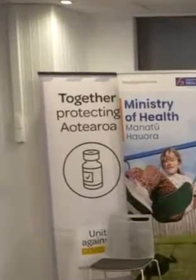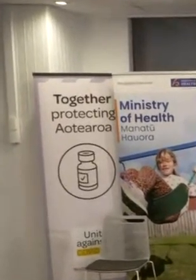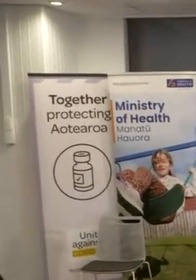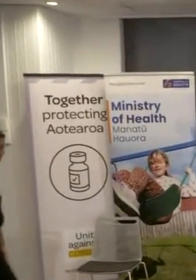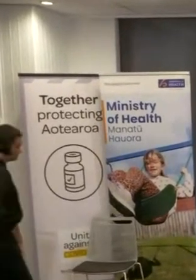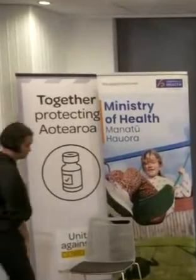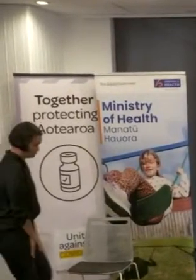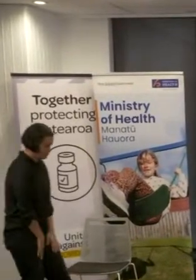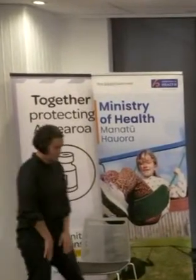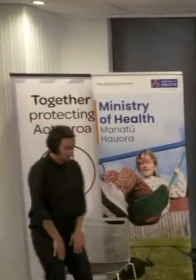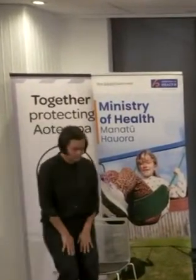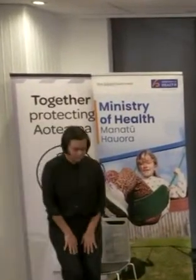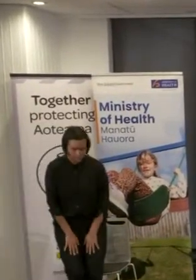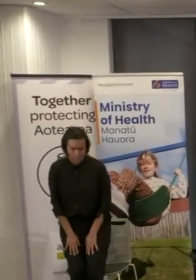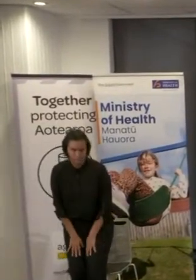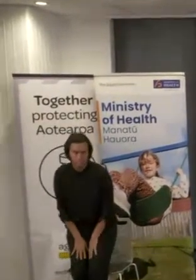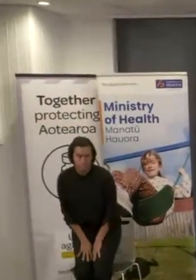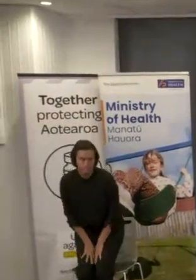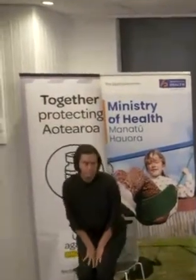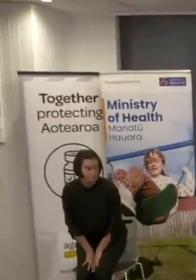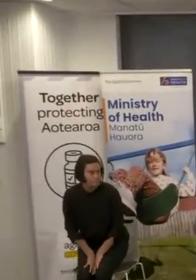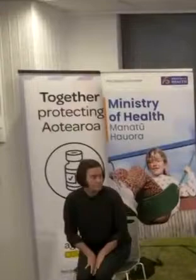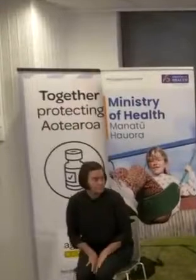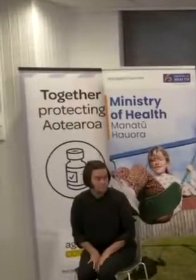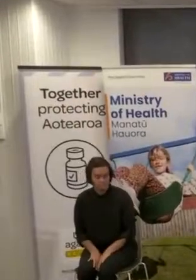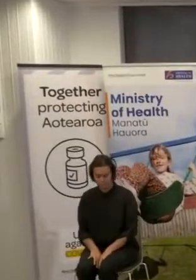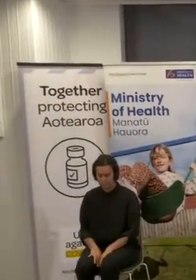struck a few rocks and